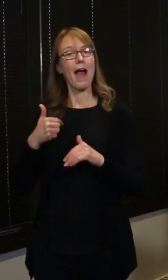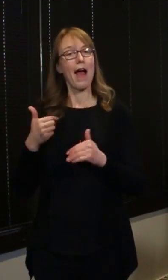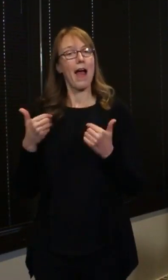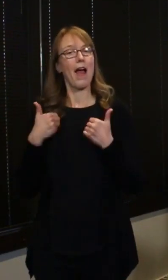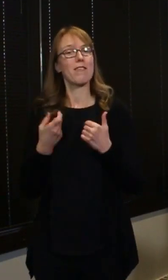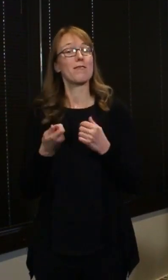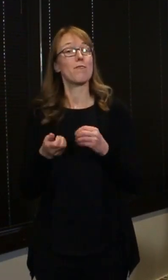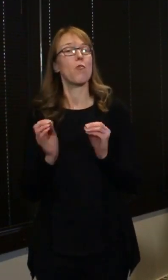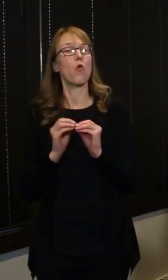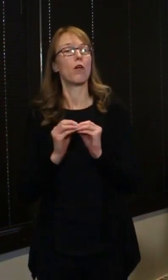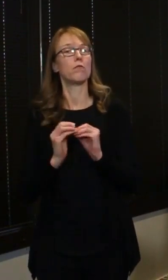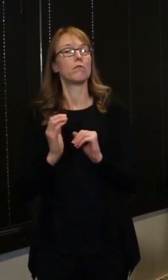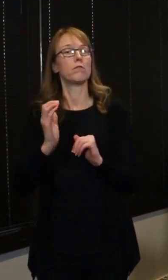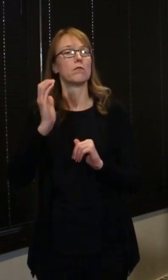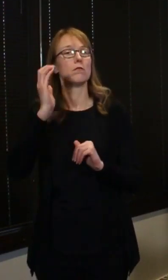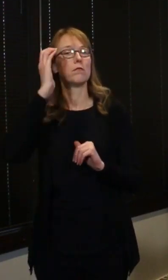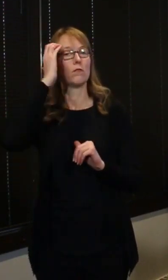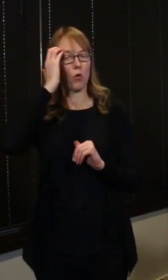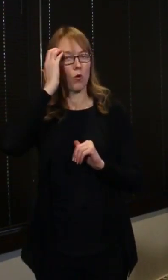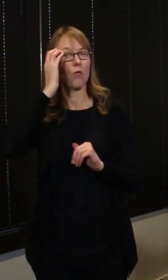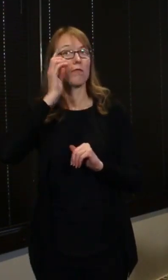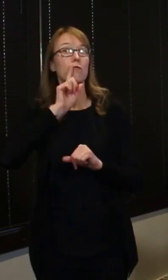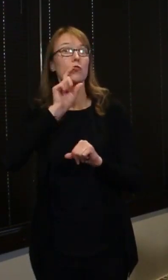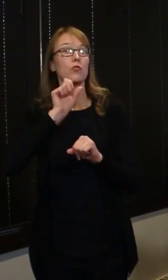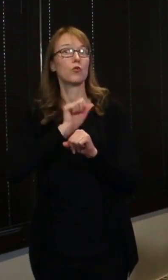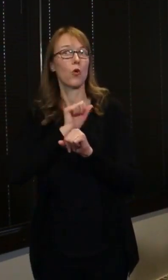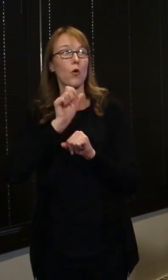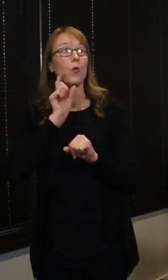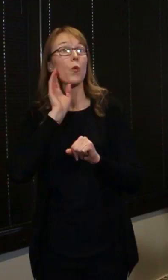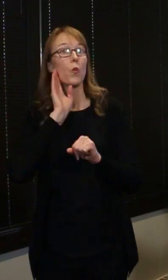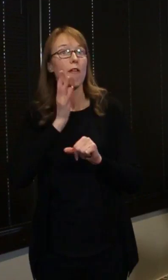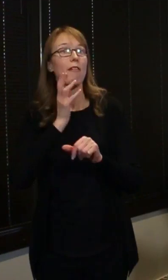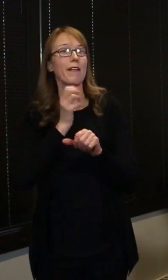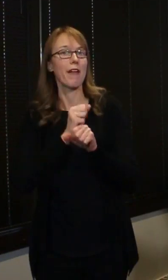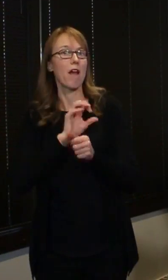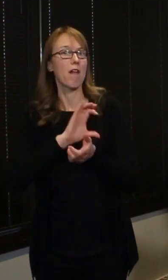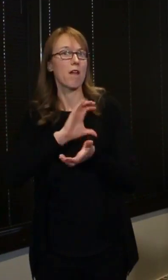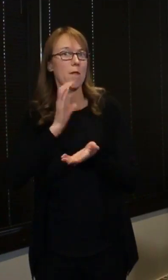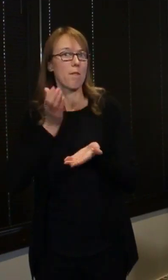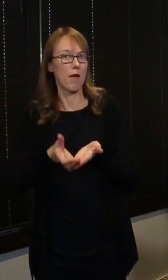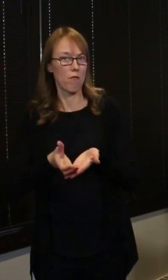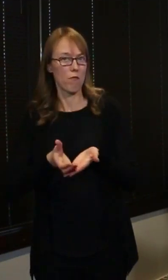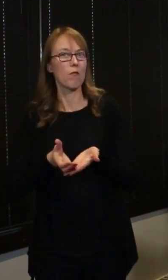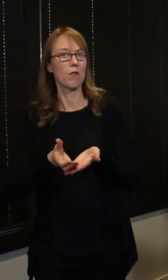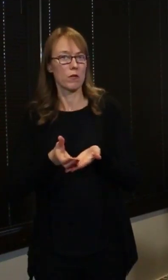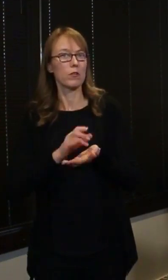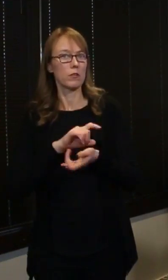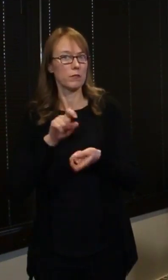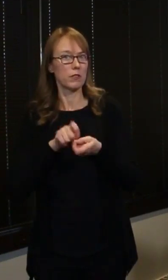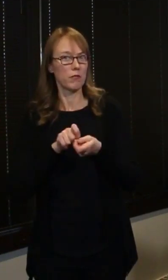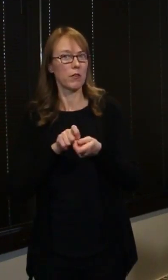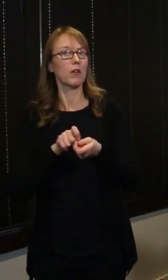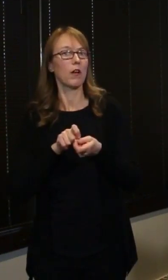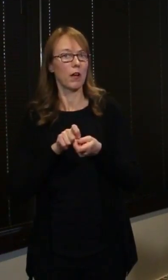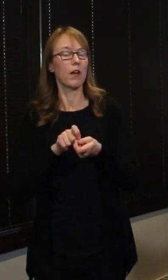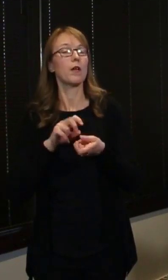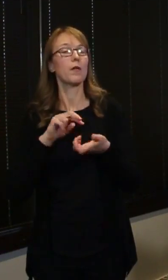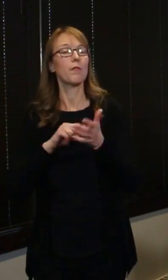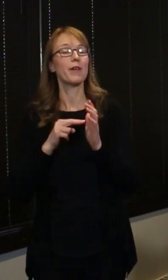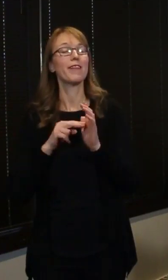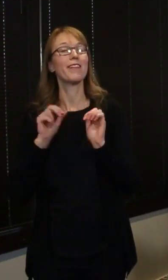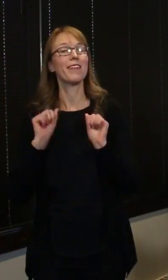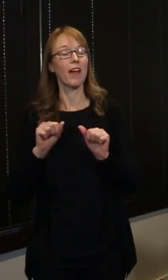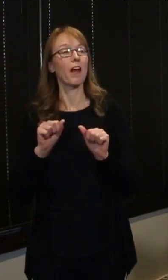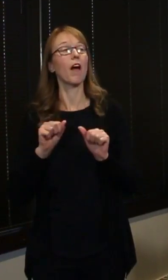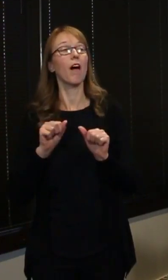important. And the reason for that is because it makes it very challenging to schedule vaccinations for those high-risk populations unless